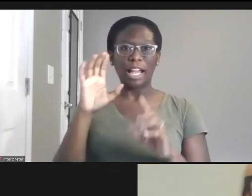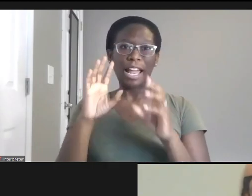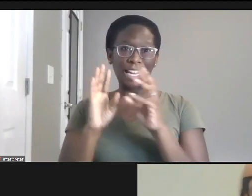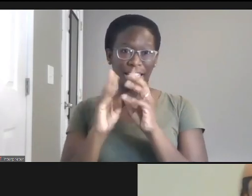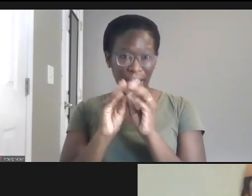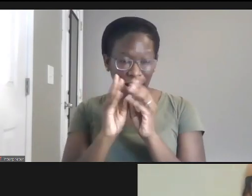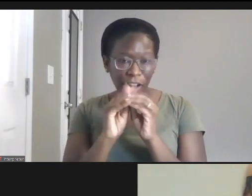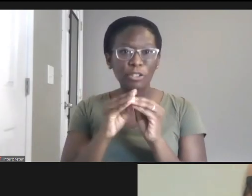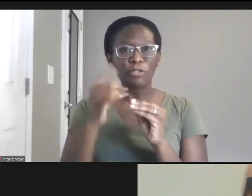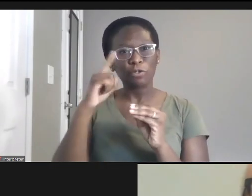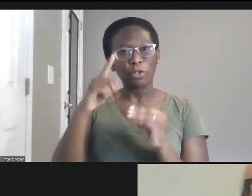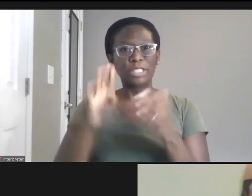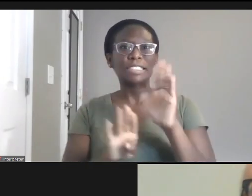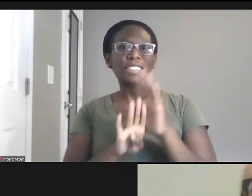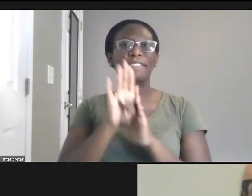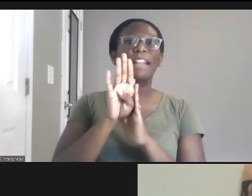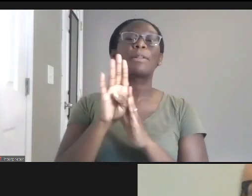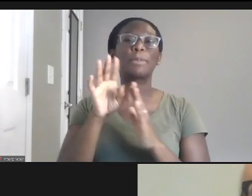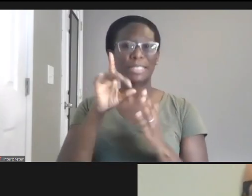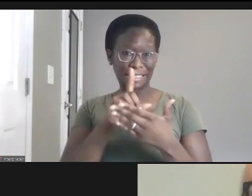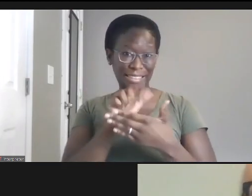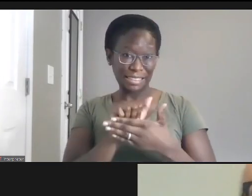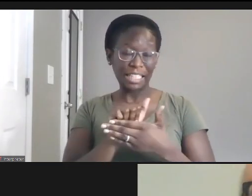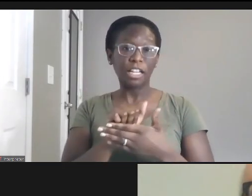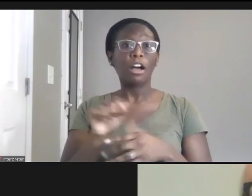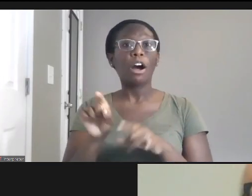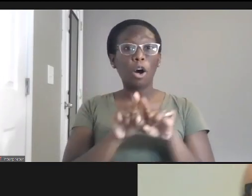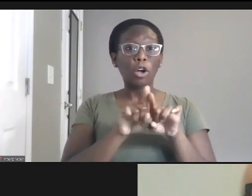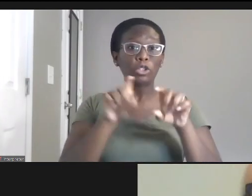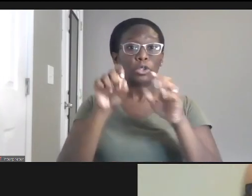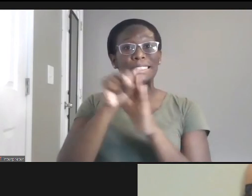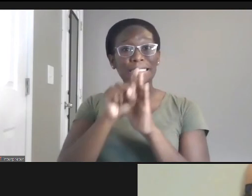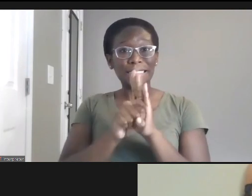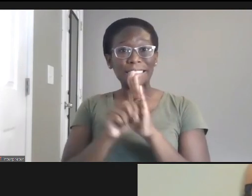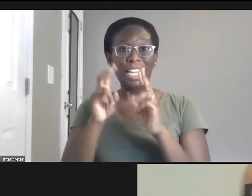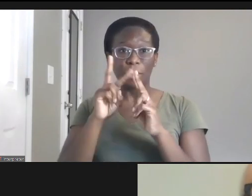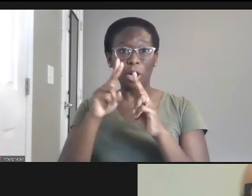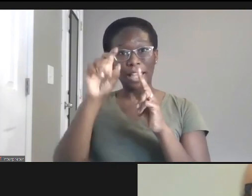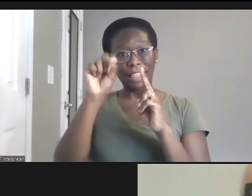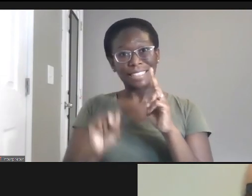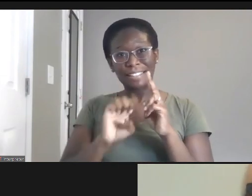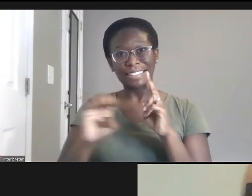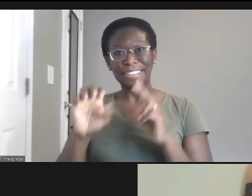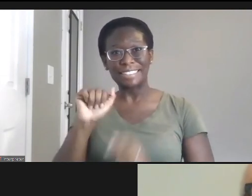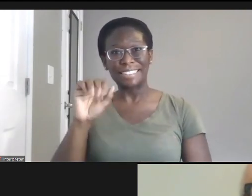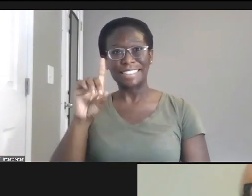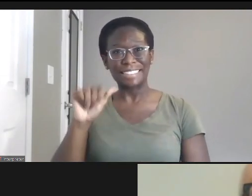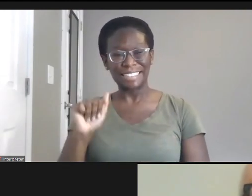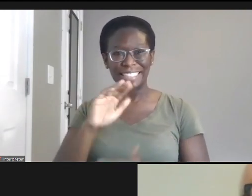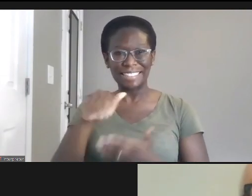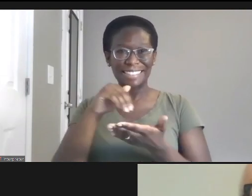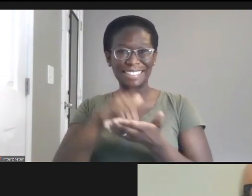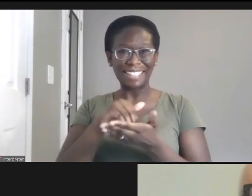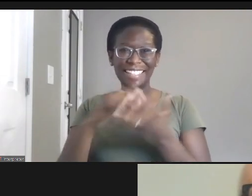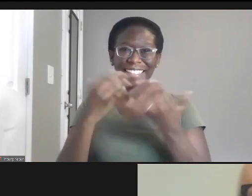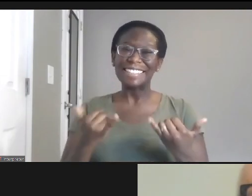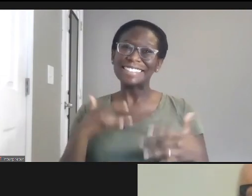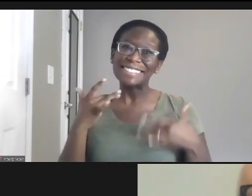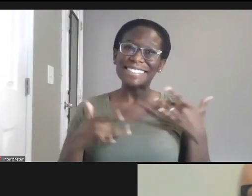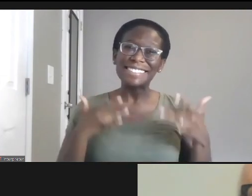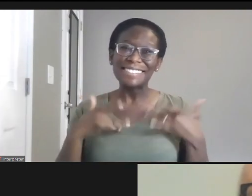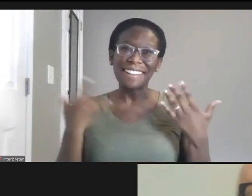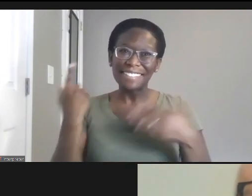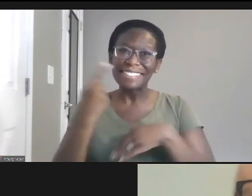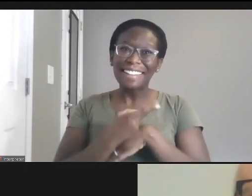Disabilities and state partner of the Southeast ADA Center. This is such an exciting day. On this exact